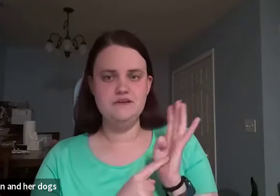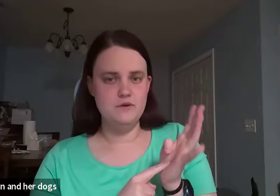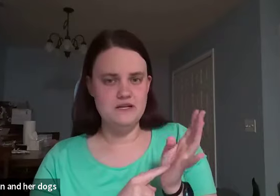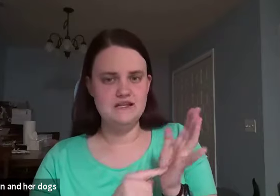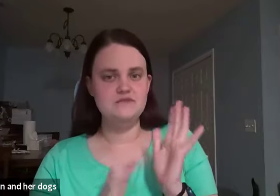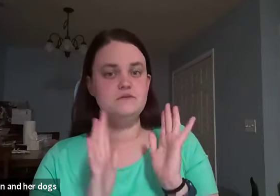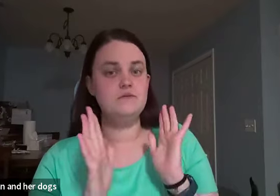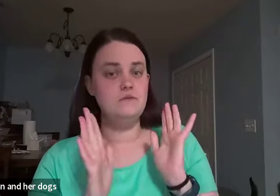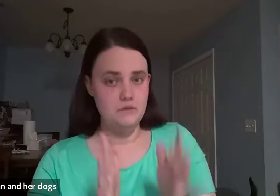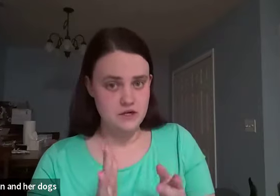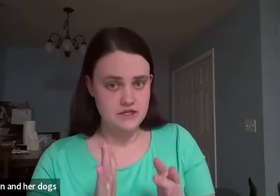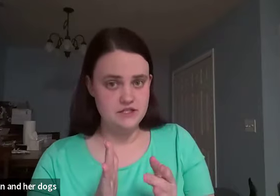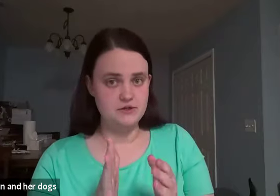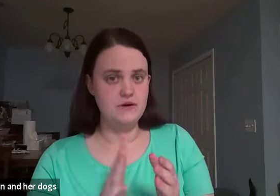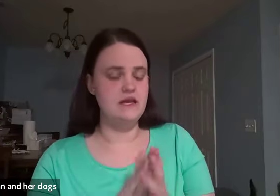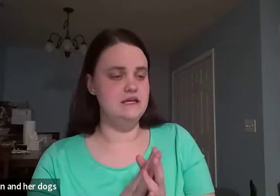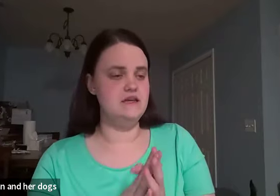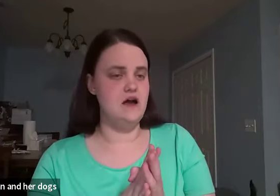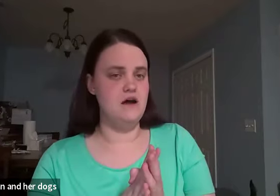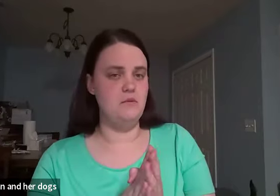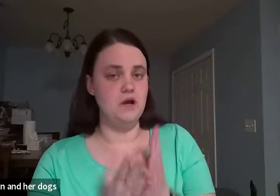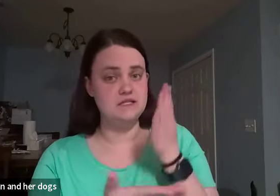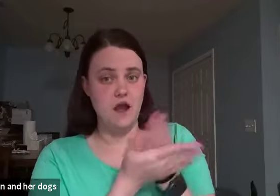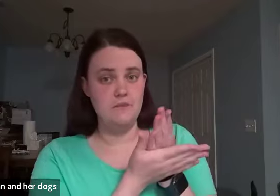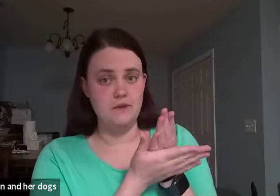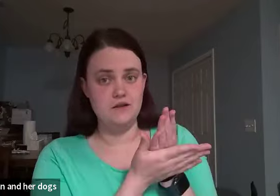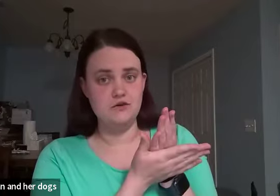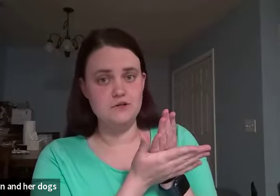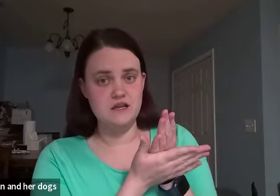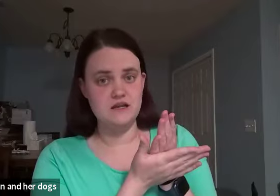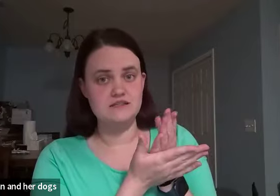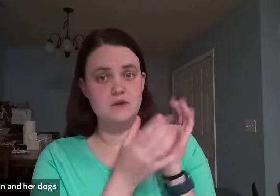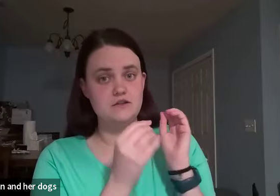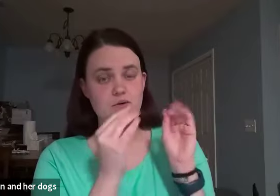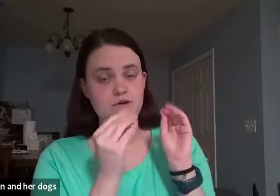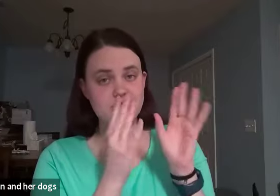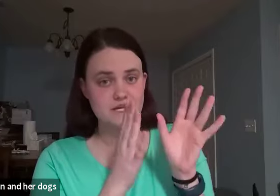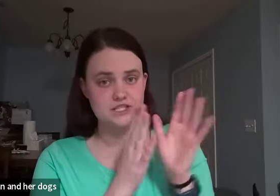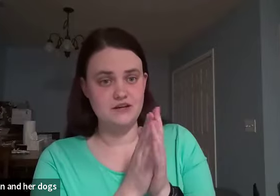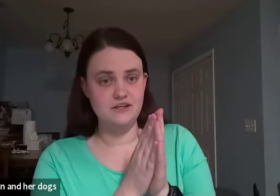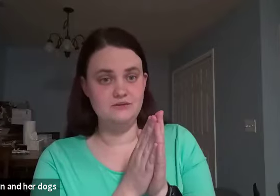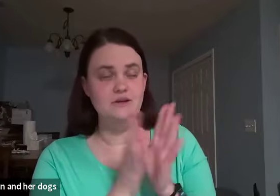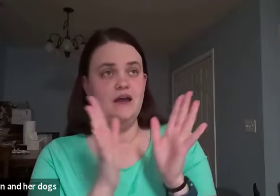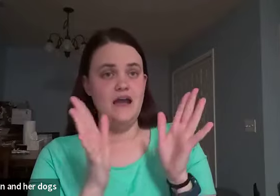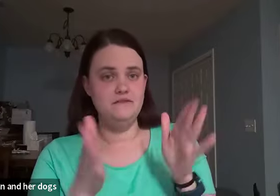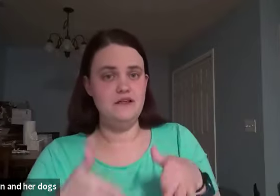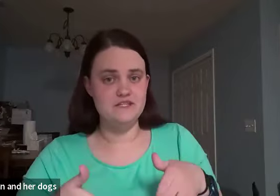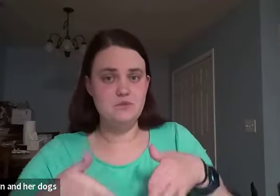like 4 minutes left. What we're gonna do is we're gonna stop. I'm not gonna throw more signs. I'm not gonna throw more information at you. I feel like this is